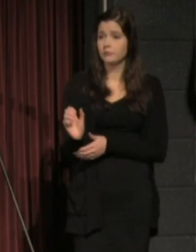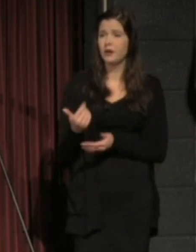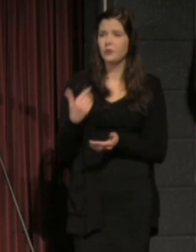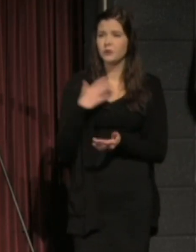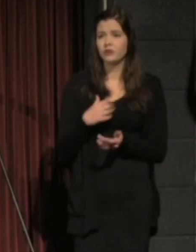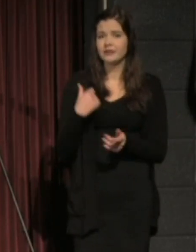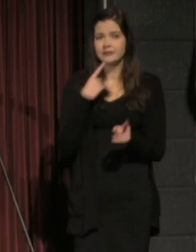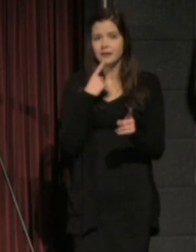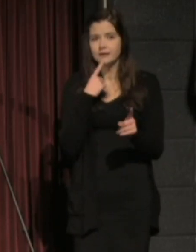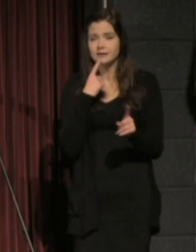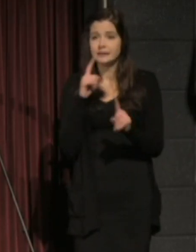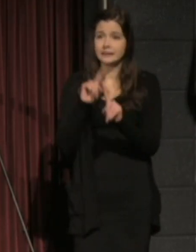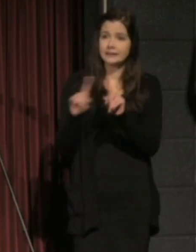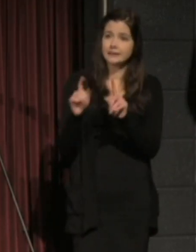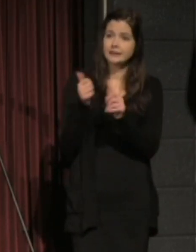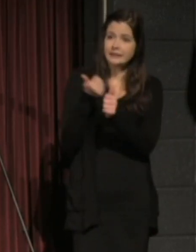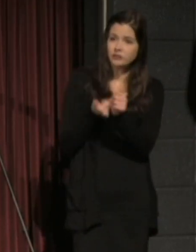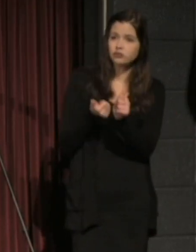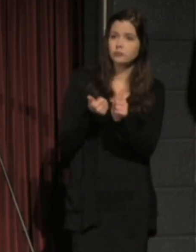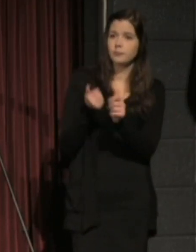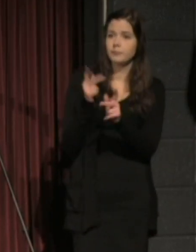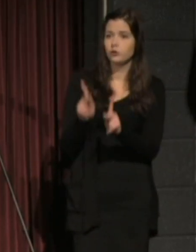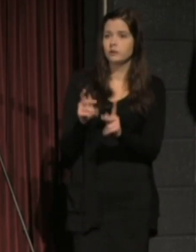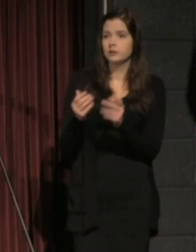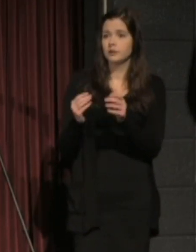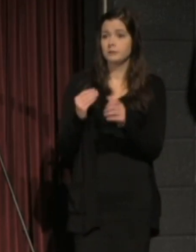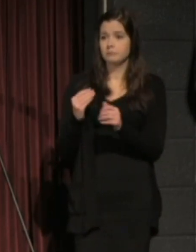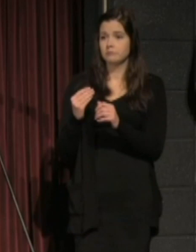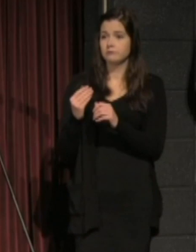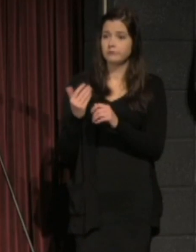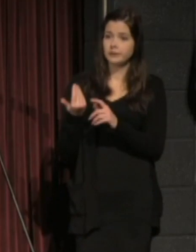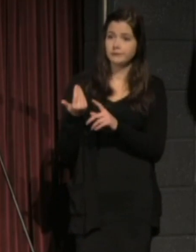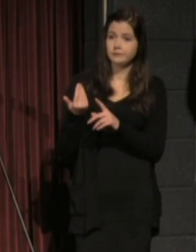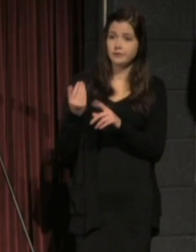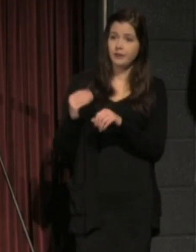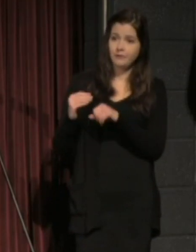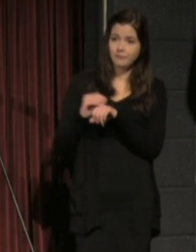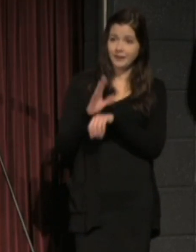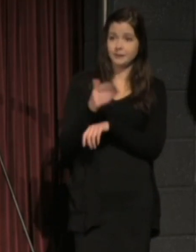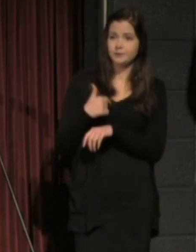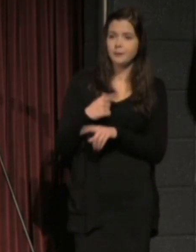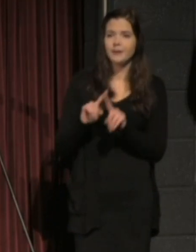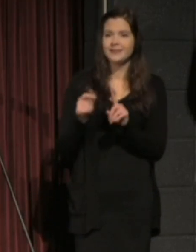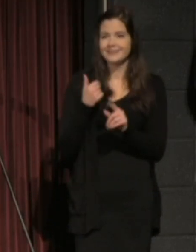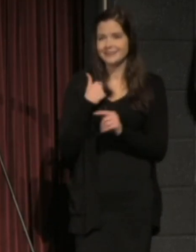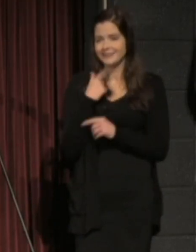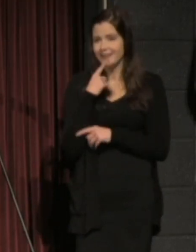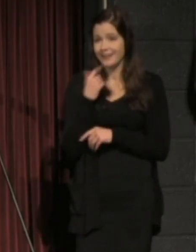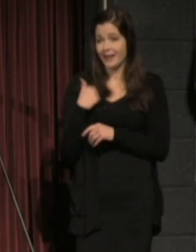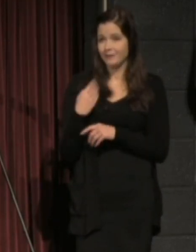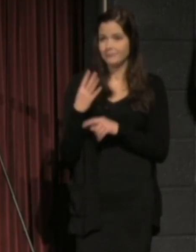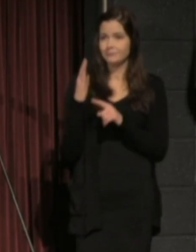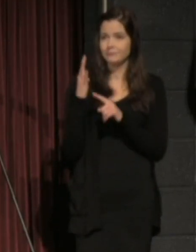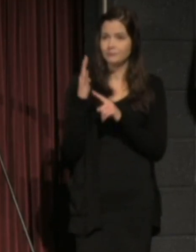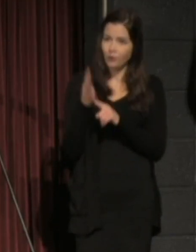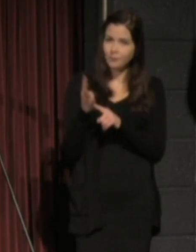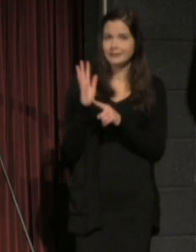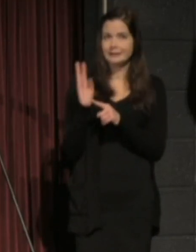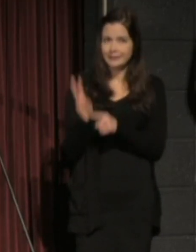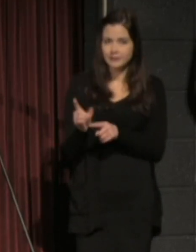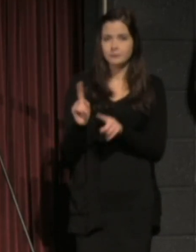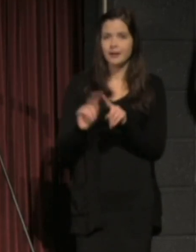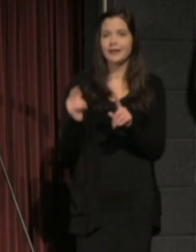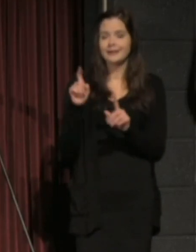name everyone that has had an impact on my life since coming to Lake Region, but they told me I only have 4 to 6 minutes to speak and it'd take me a half an hour to thank them